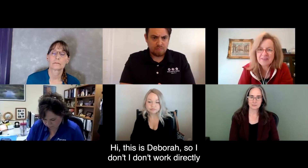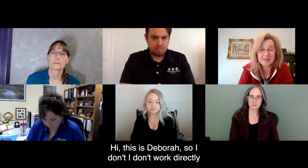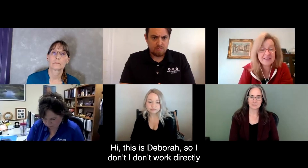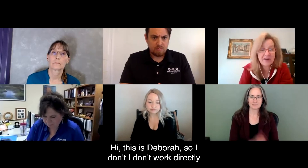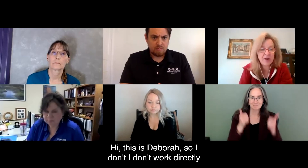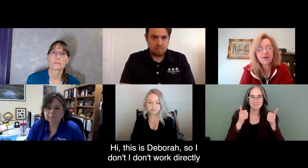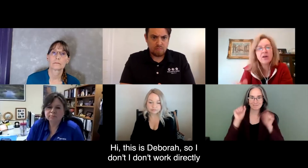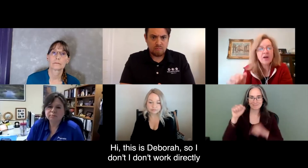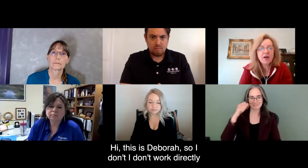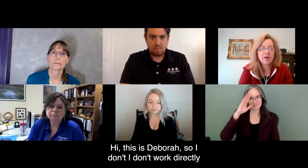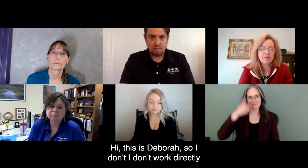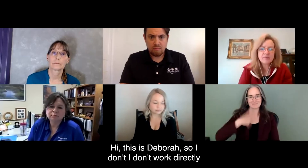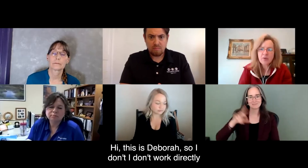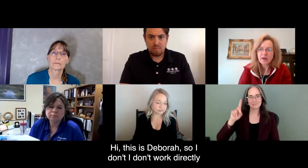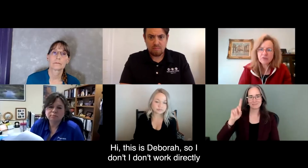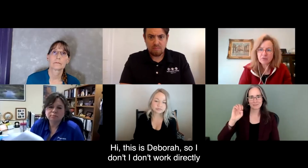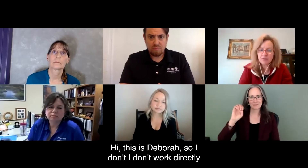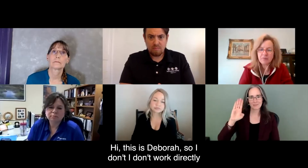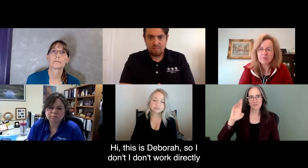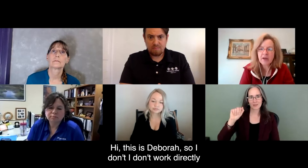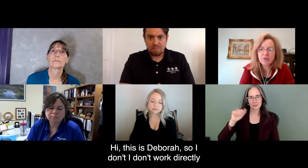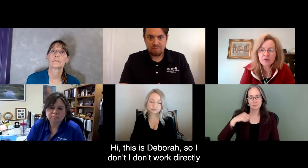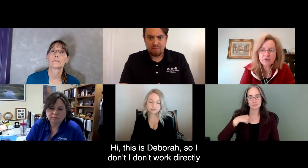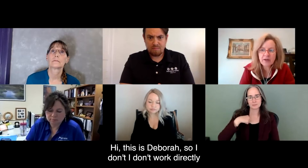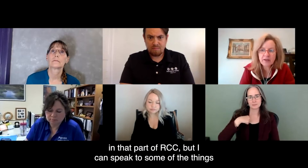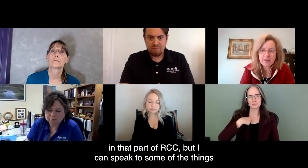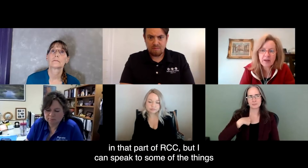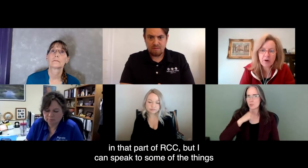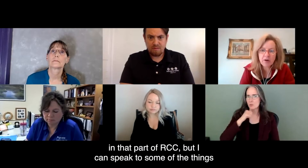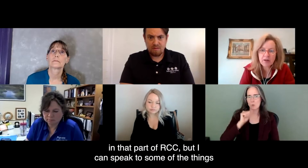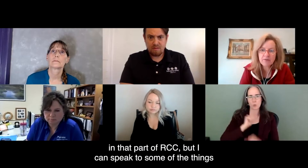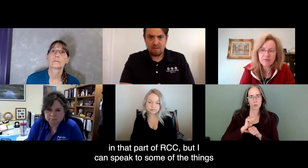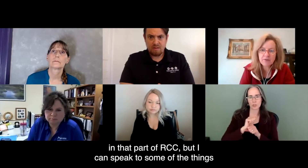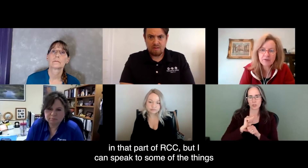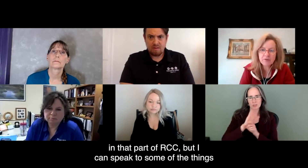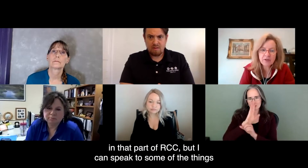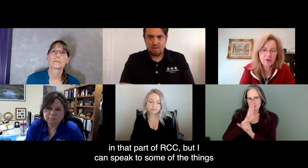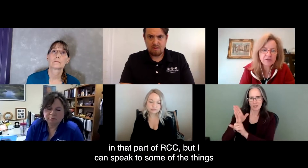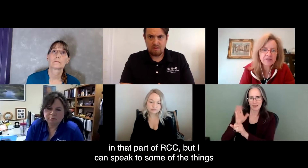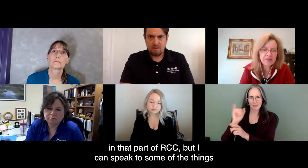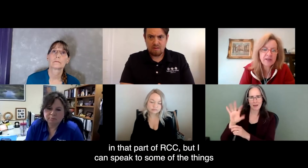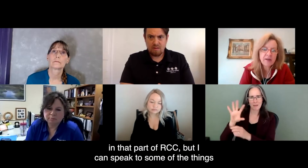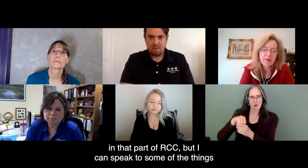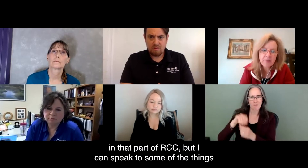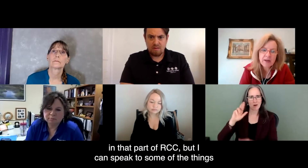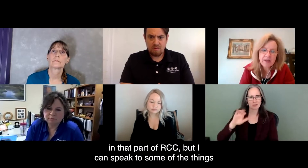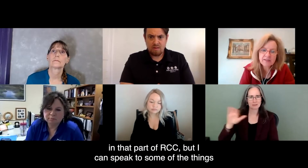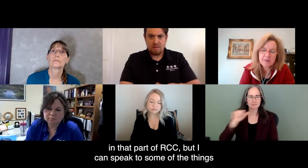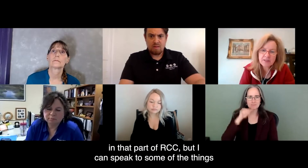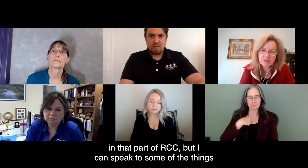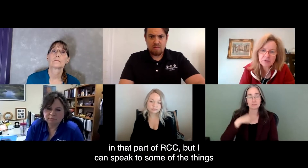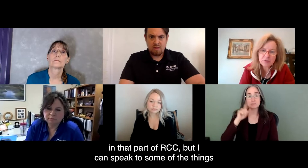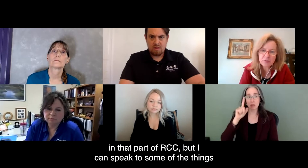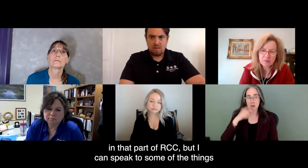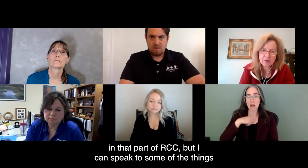Hi, this is Deborah. So I don't work directly in that part of use of RCC, but I can